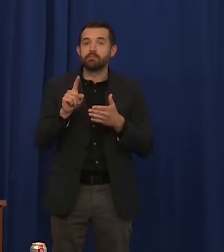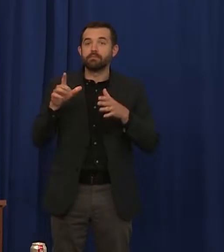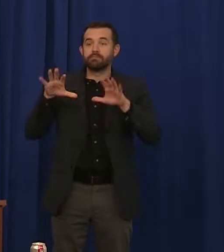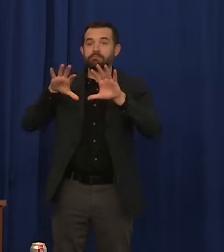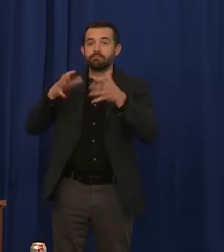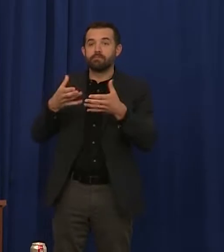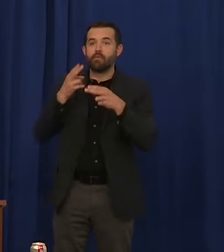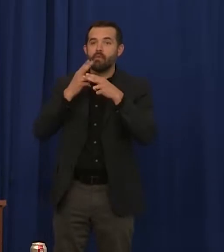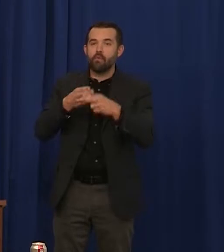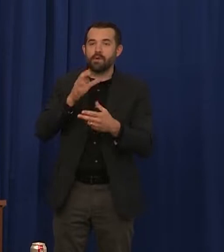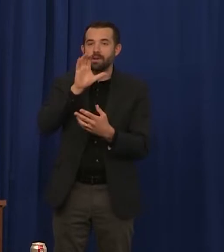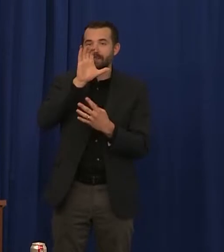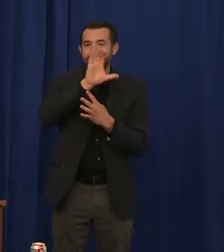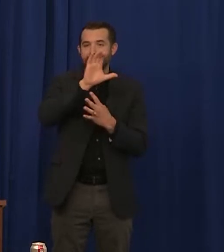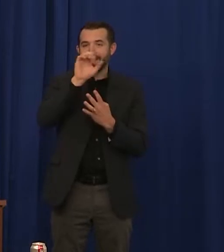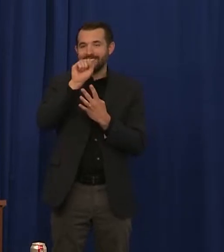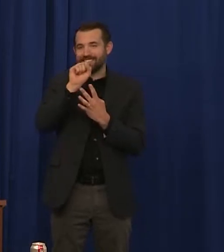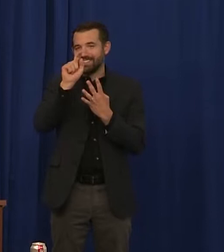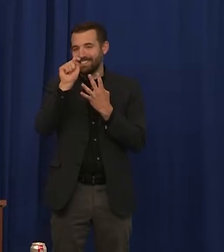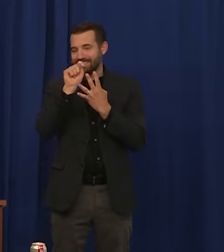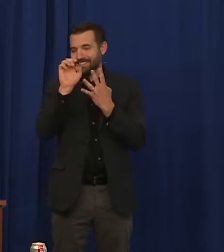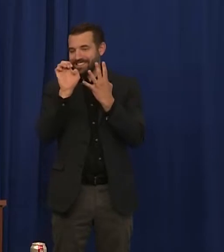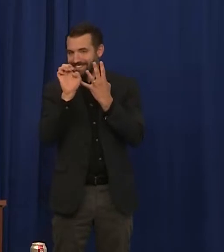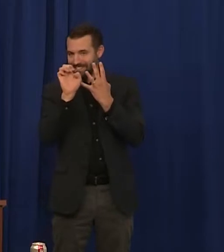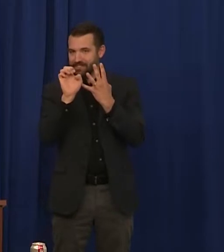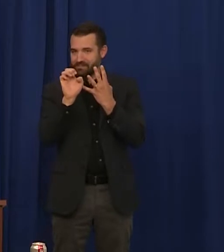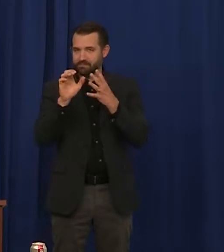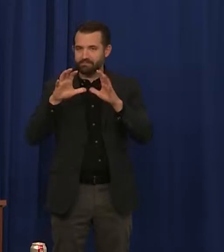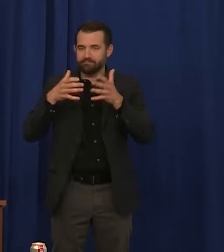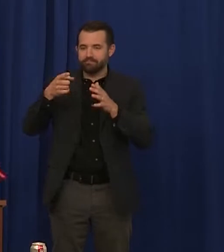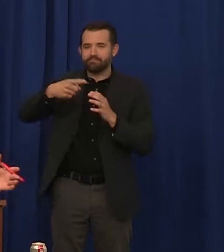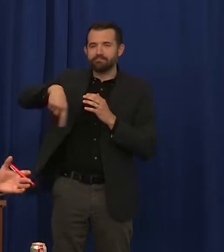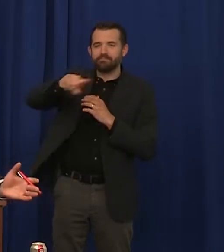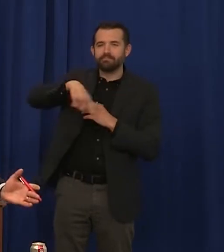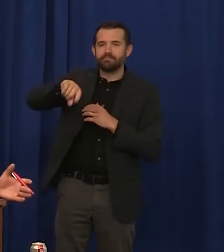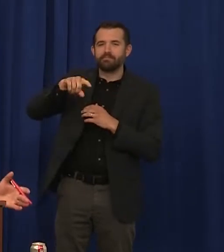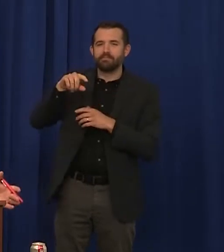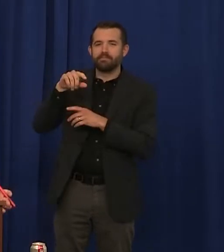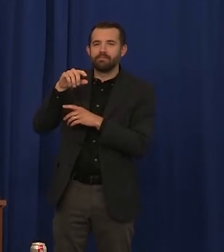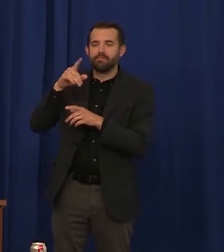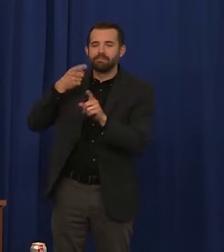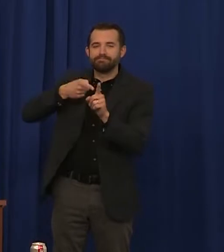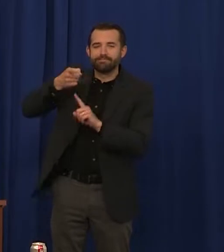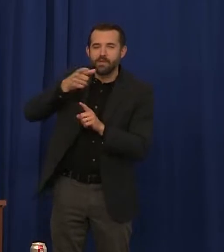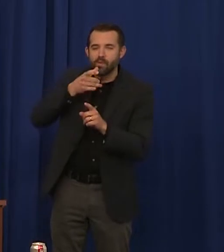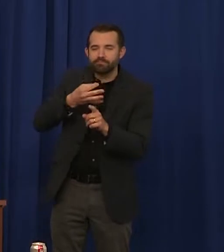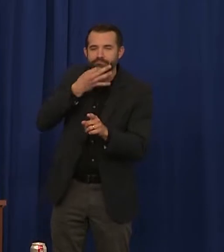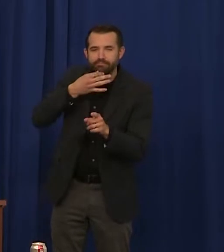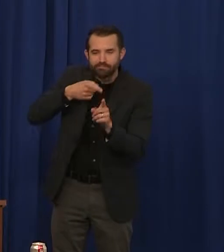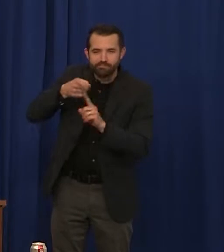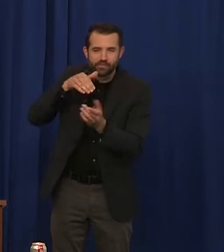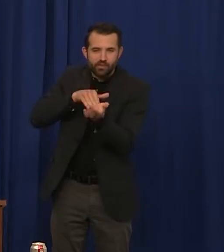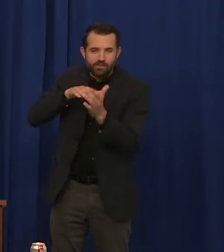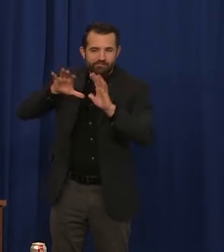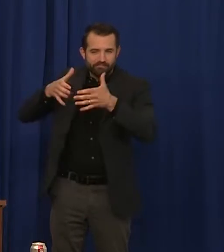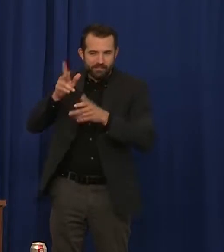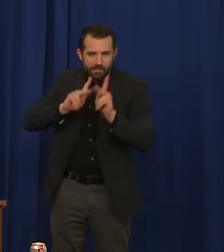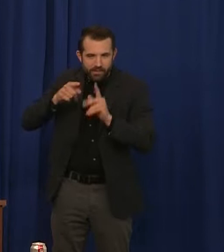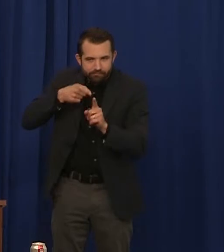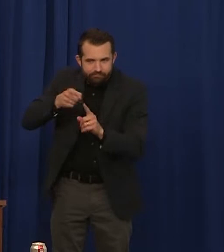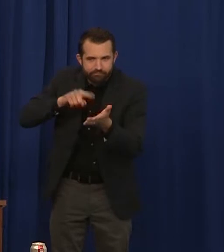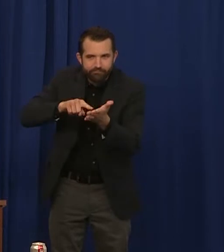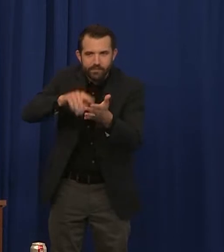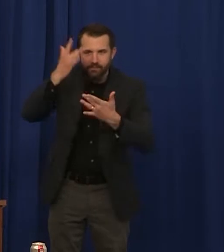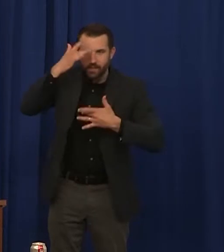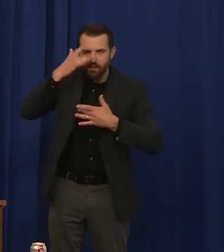CSTE, has been working to develop a definition not just of what we have typically reported, which are confirmed